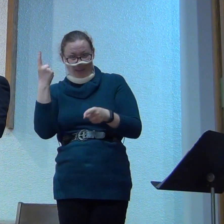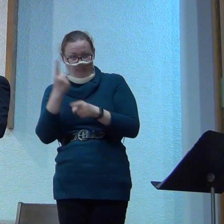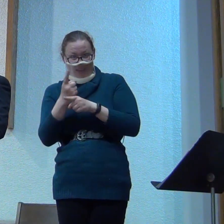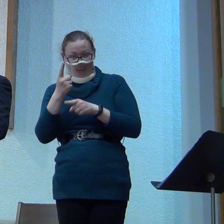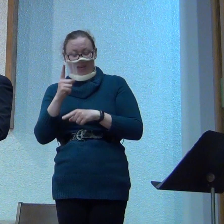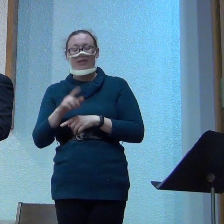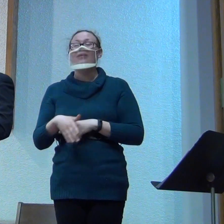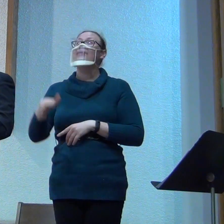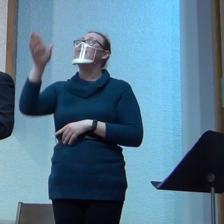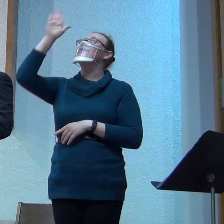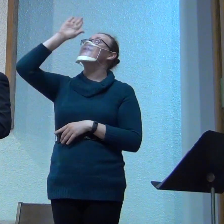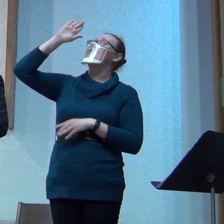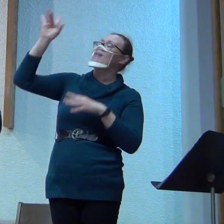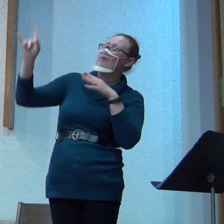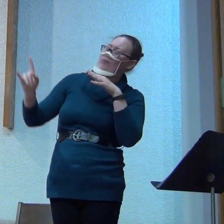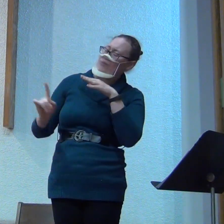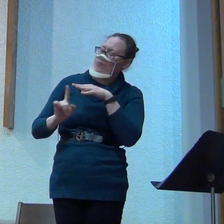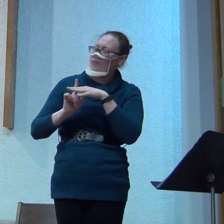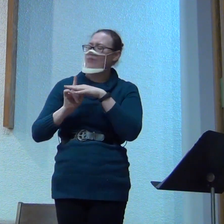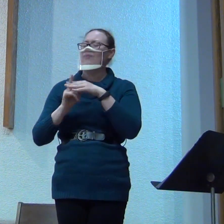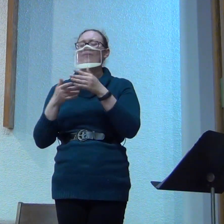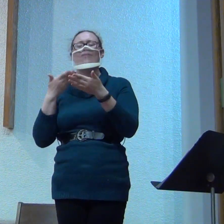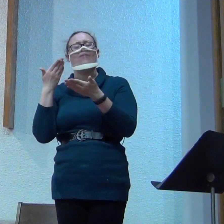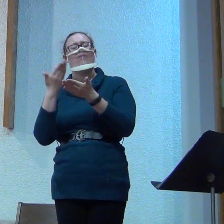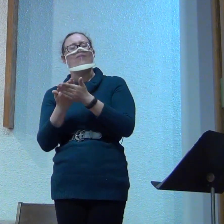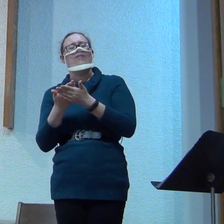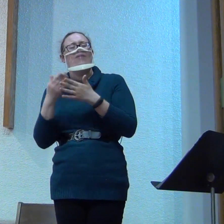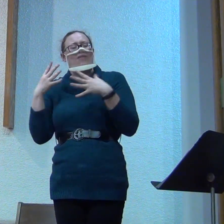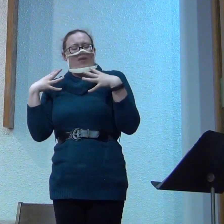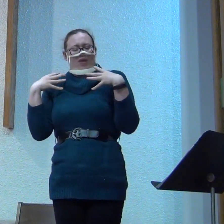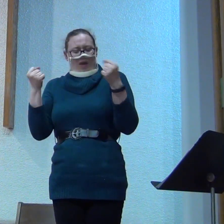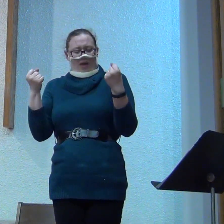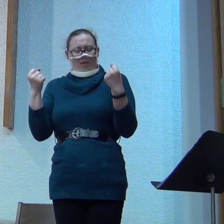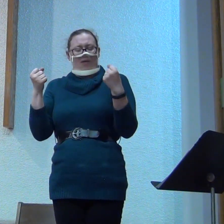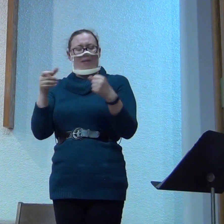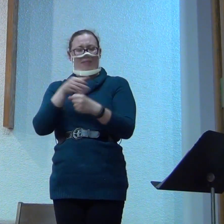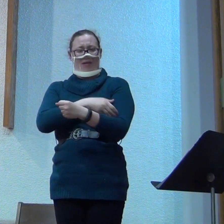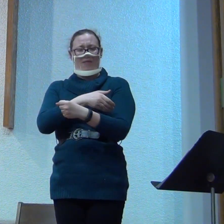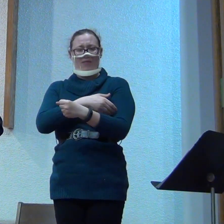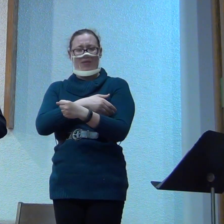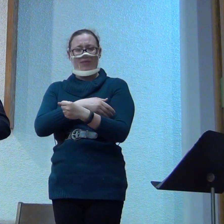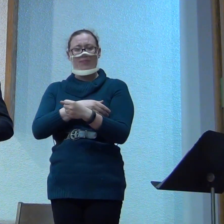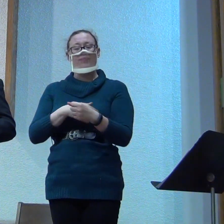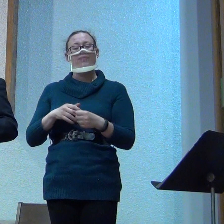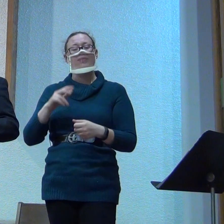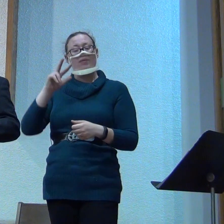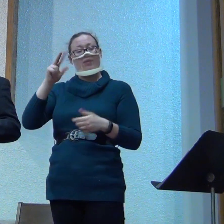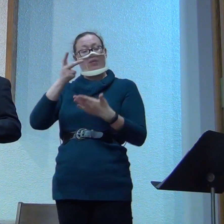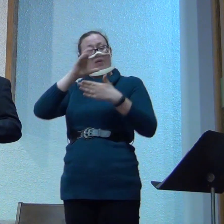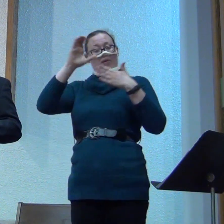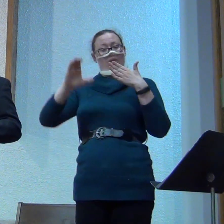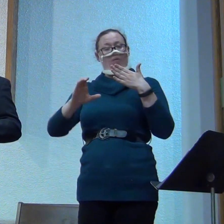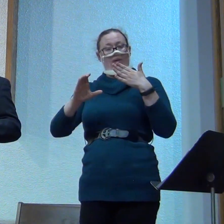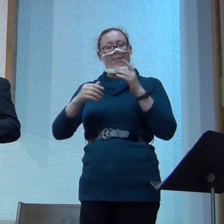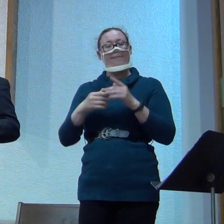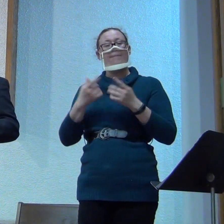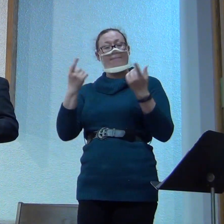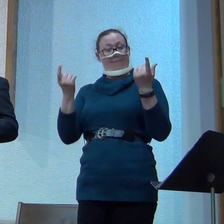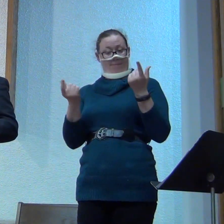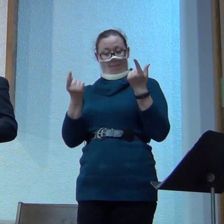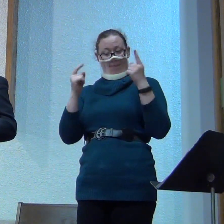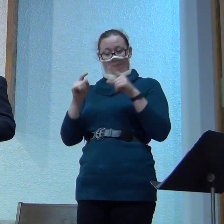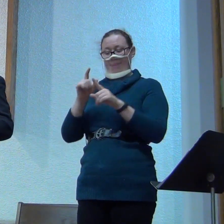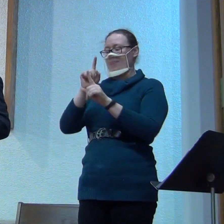God revealing his glory. Third reason, it caused his disciples to put